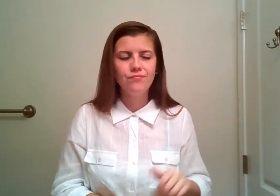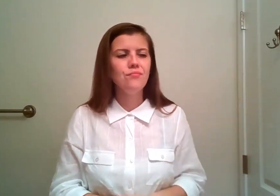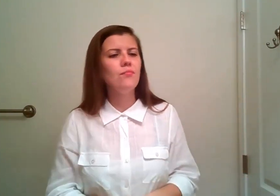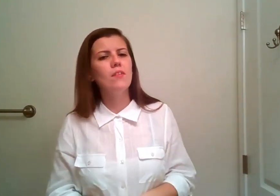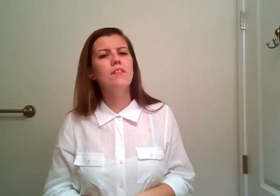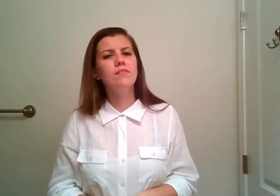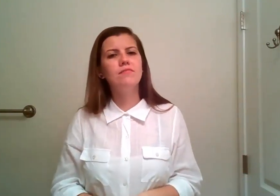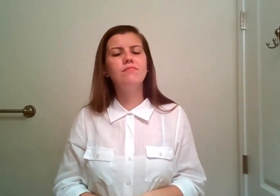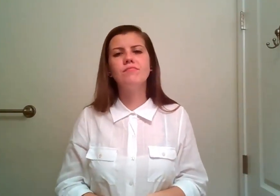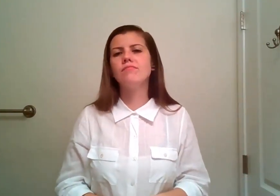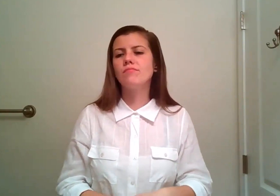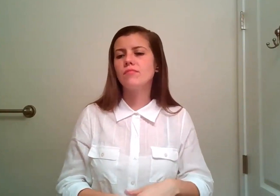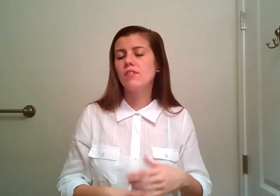Florida.